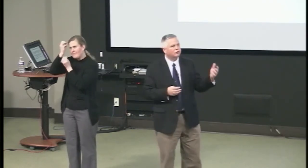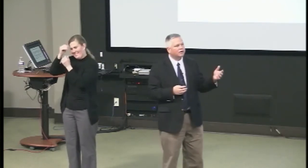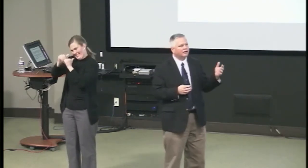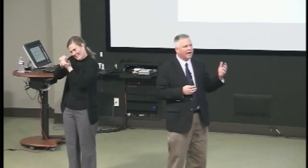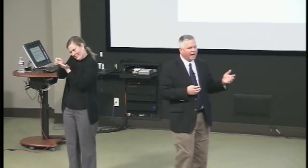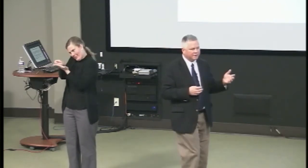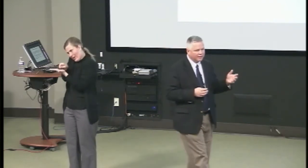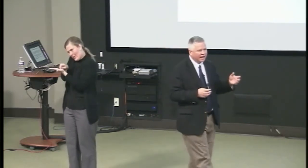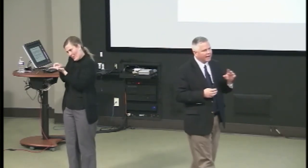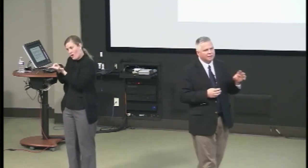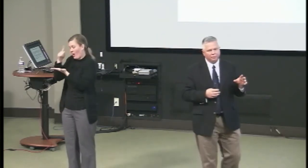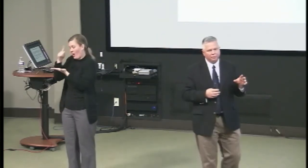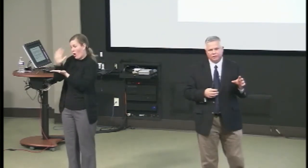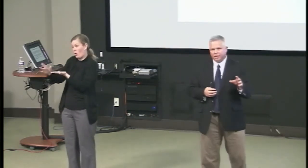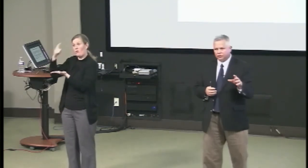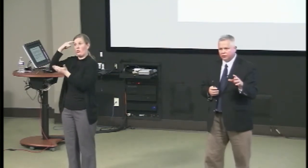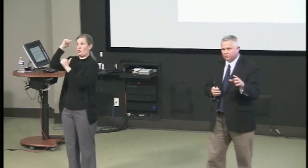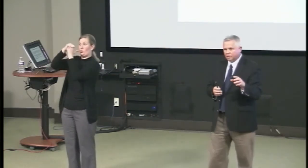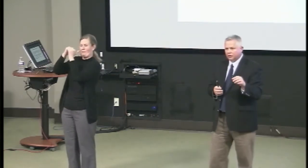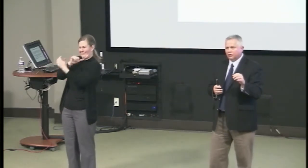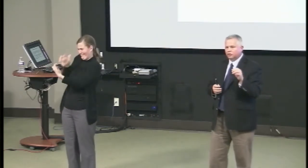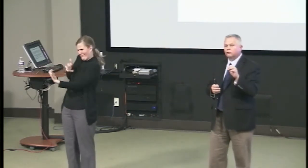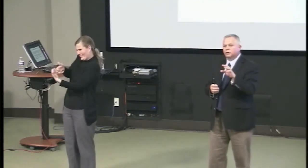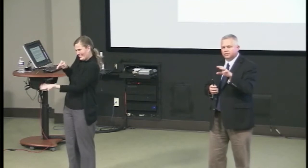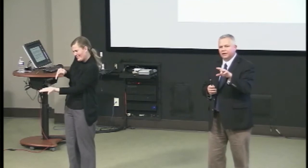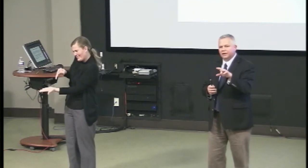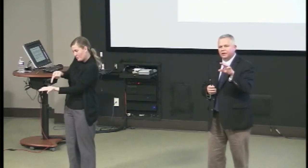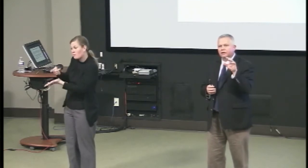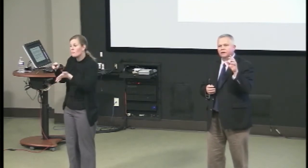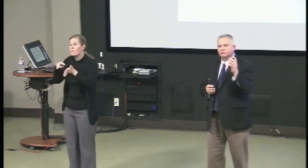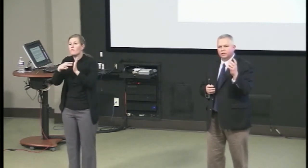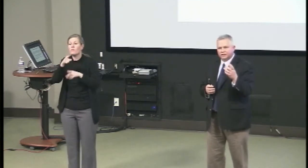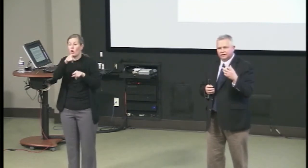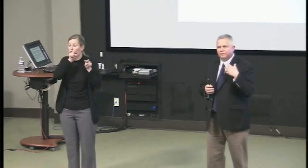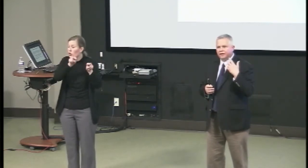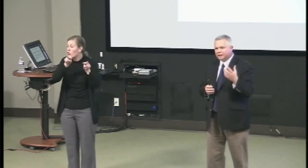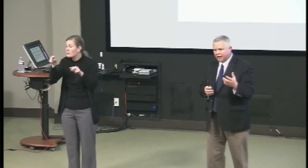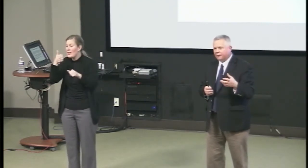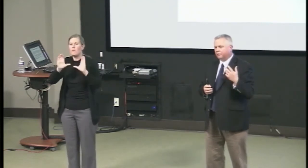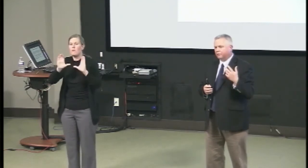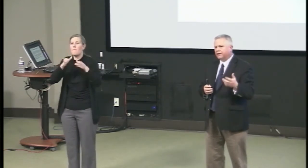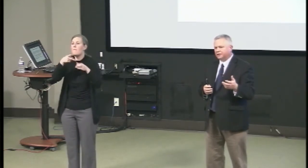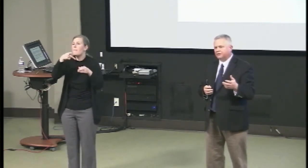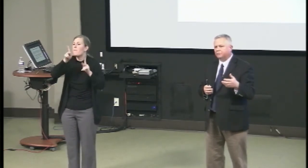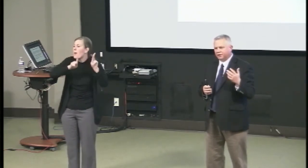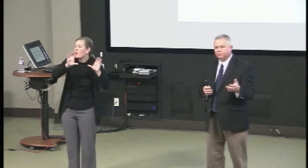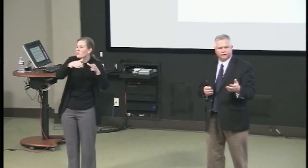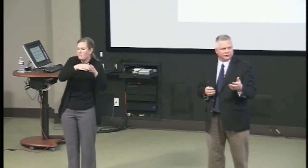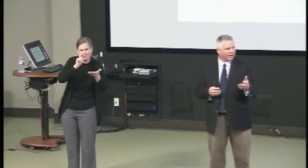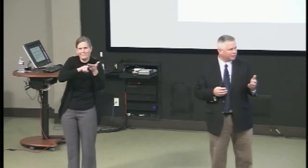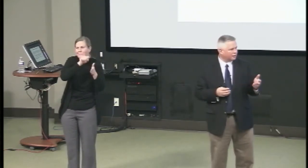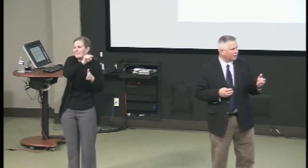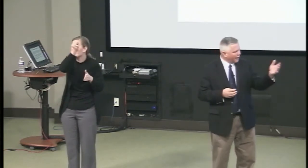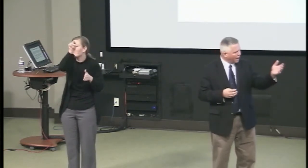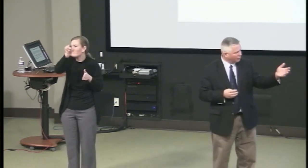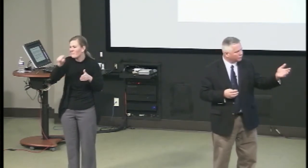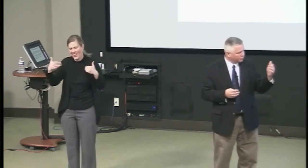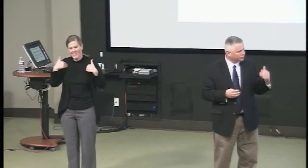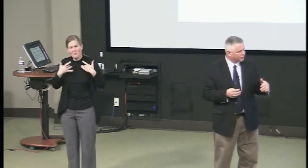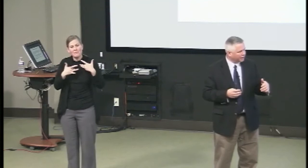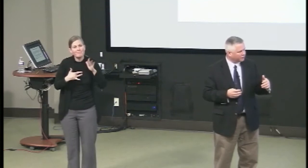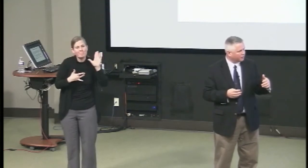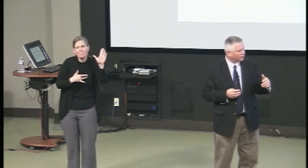you're looking at any population, you will see this phenotype of reading disability present. And how